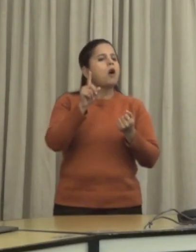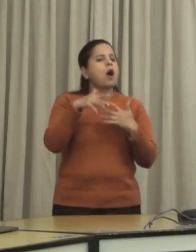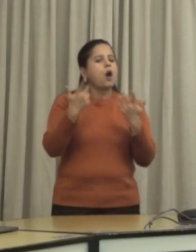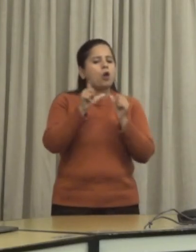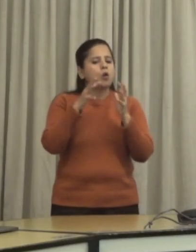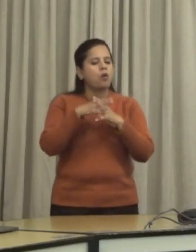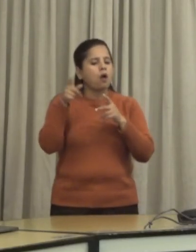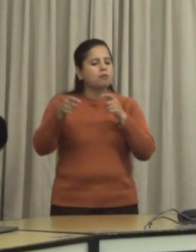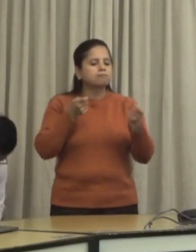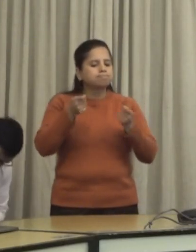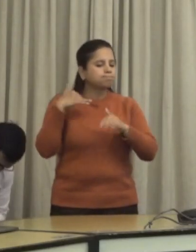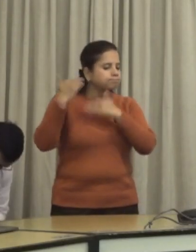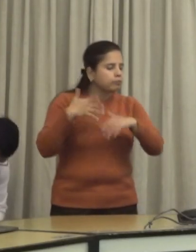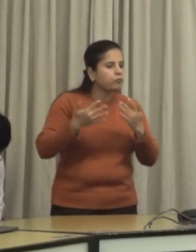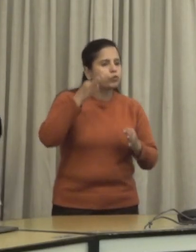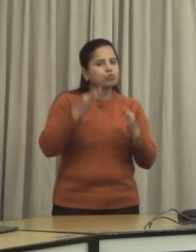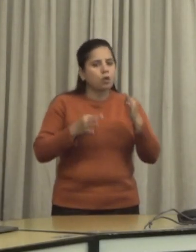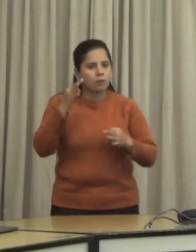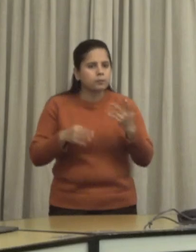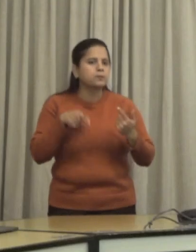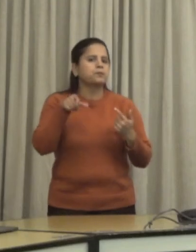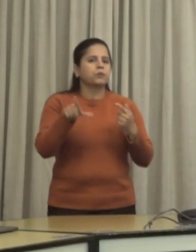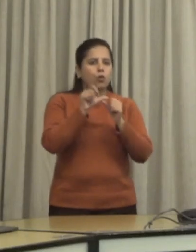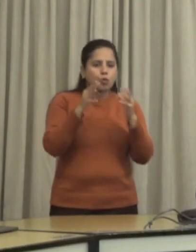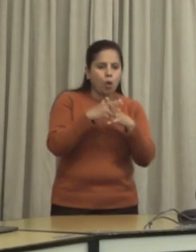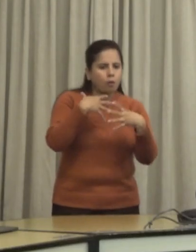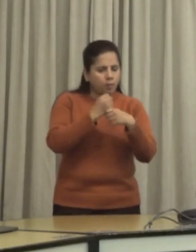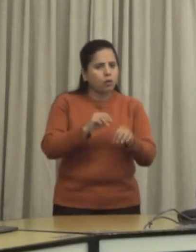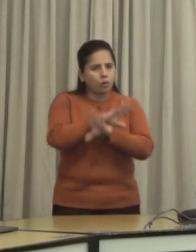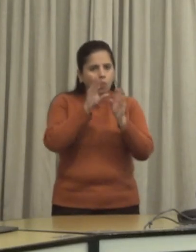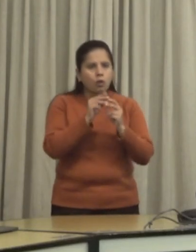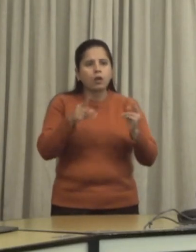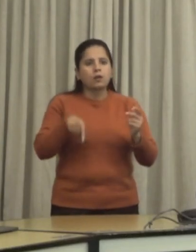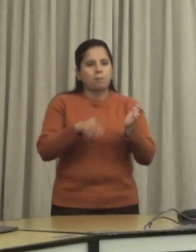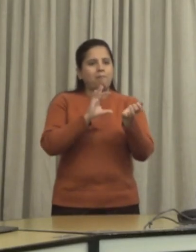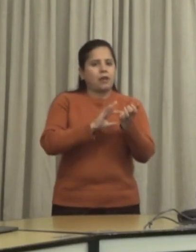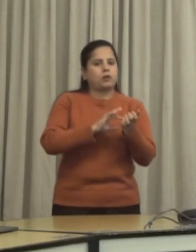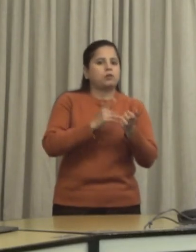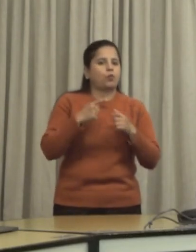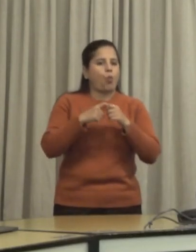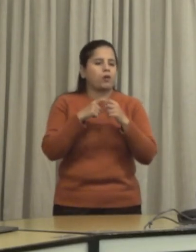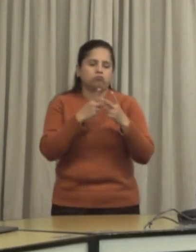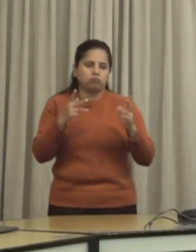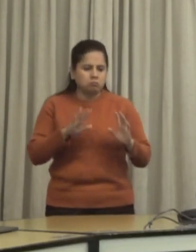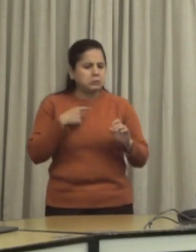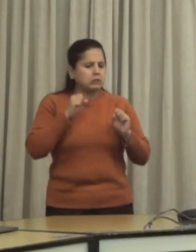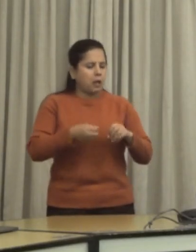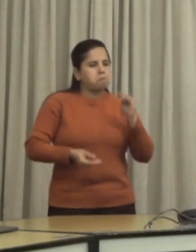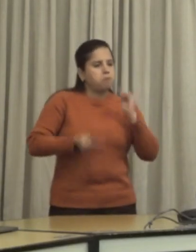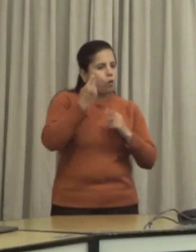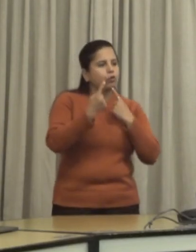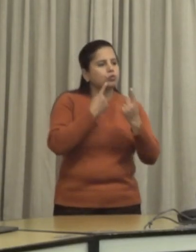over and what judges and legislators have made of these medical questions is, again, something we can talk more